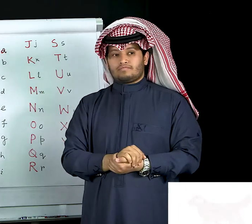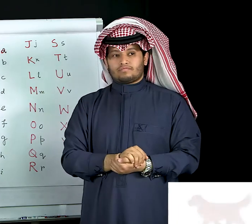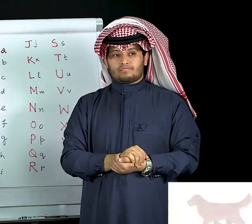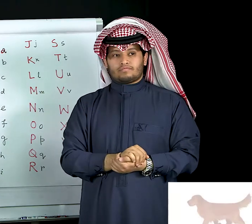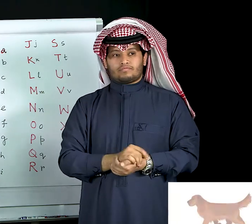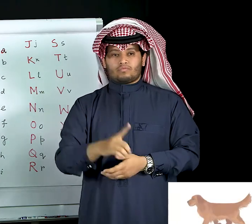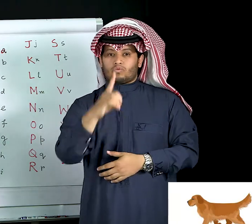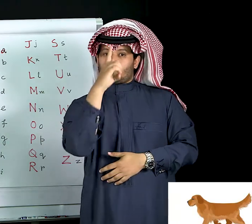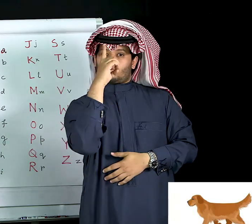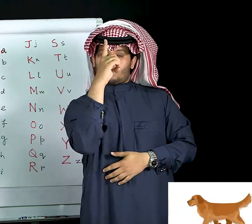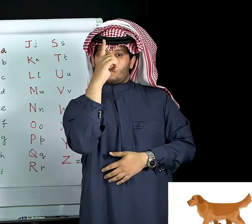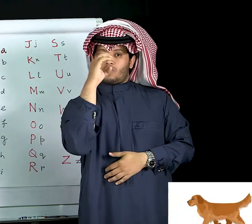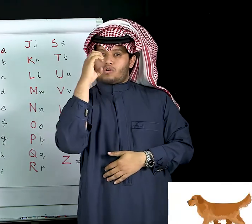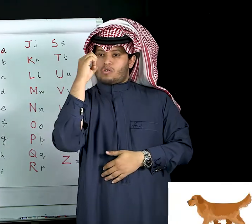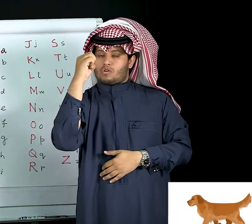dog.